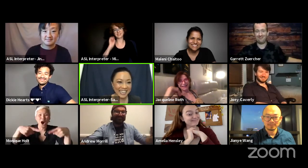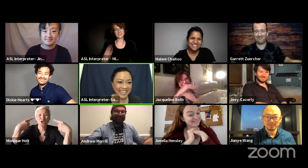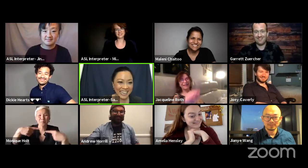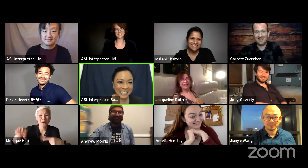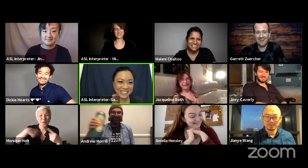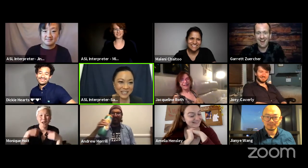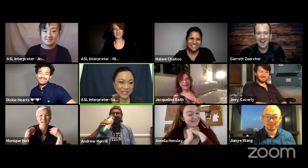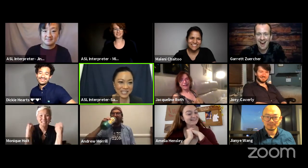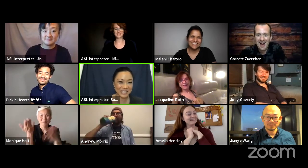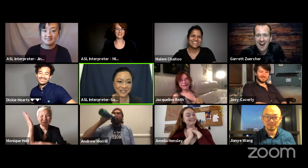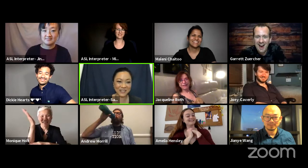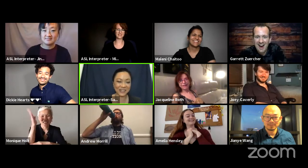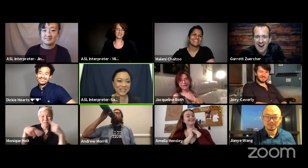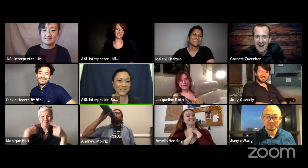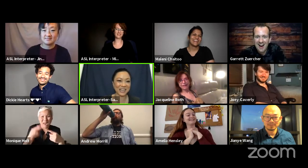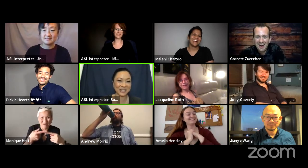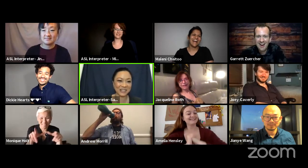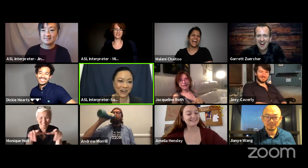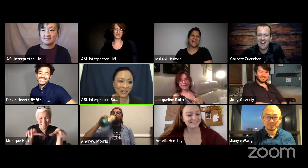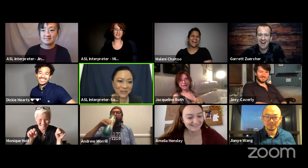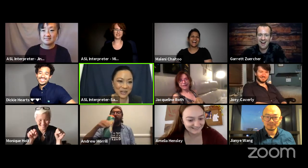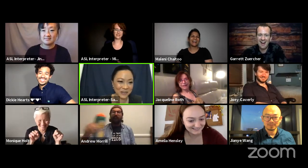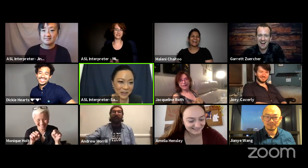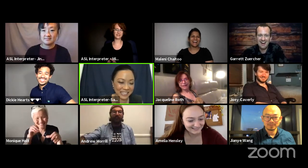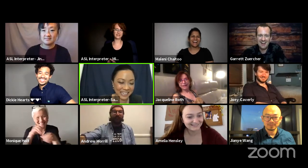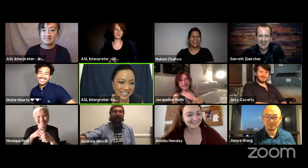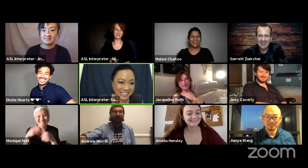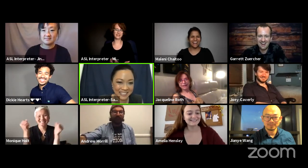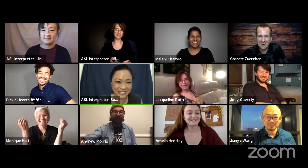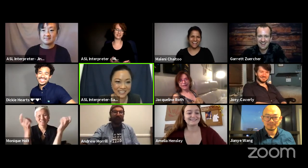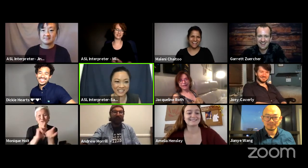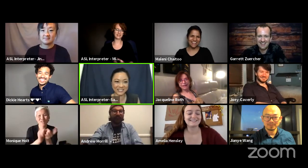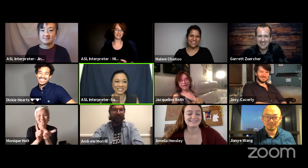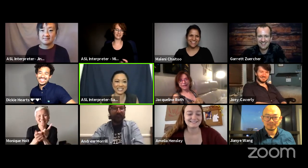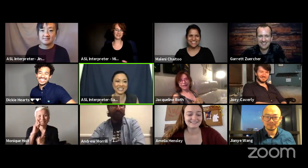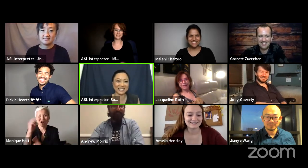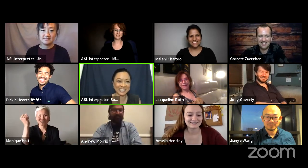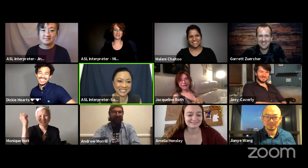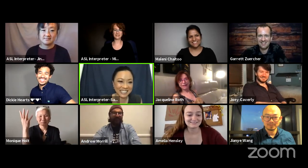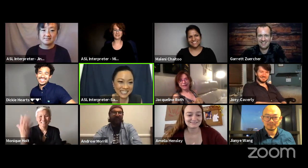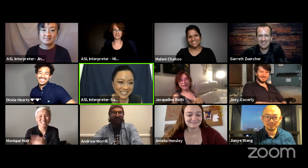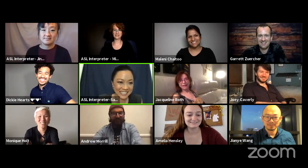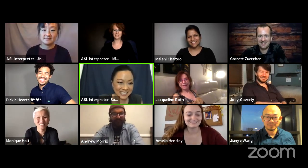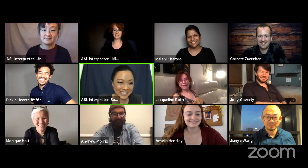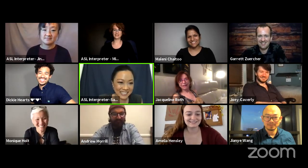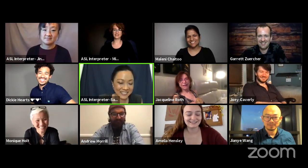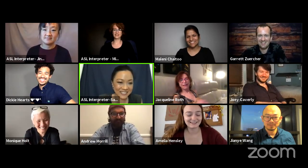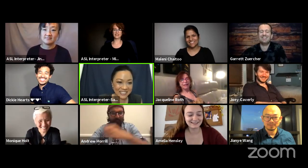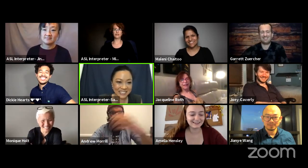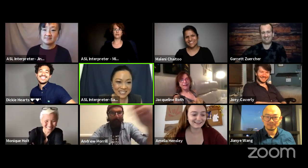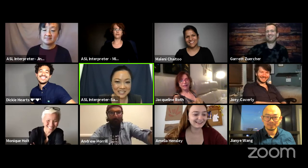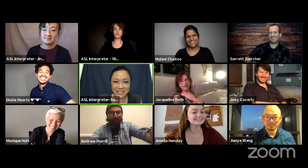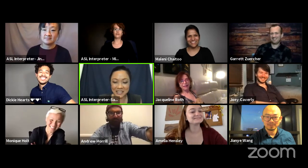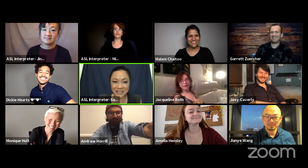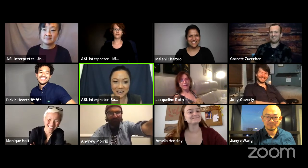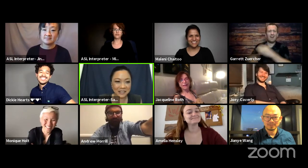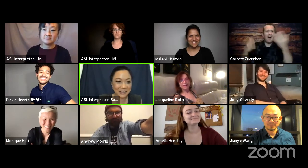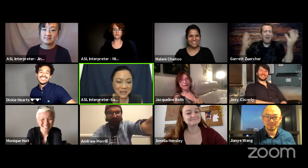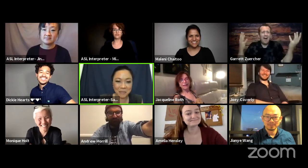I knew there was some kind of argument about that when it comes to linguistics, you know, and I had the same things come